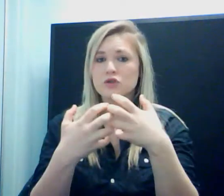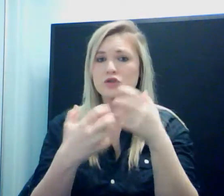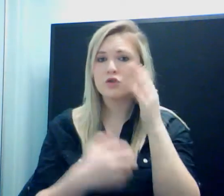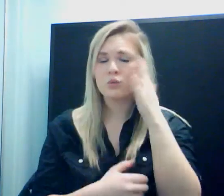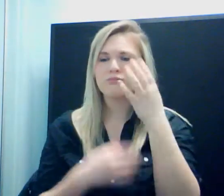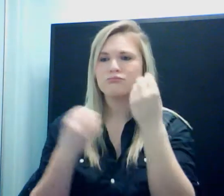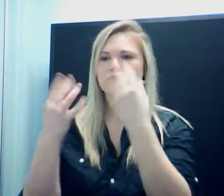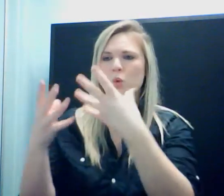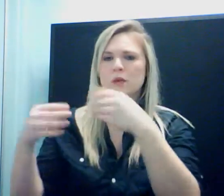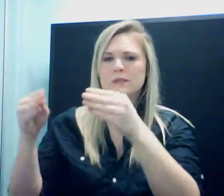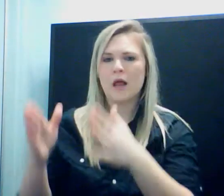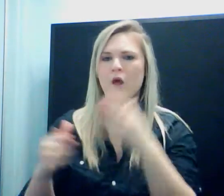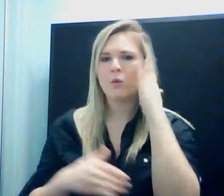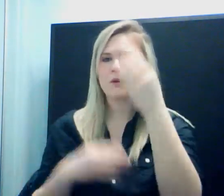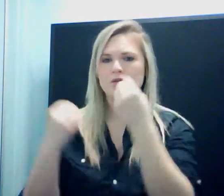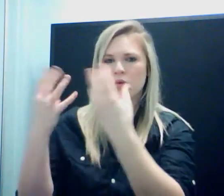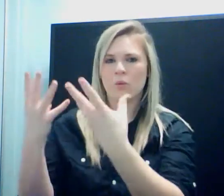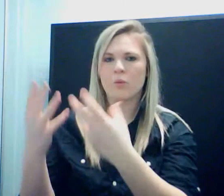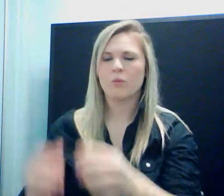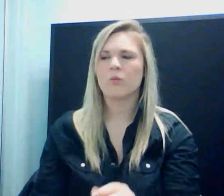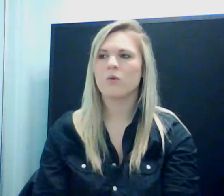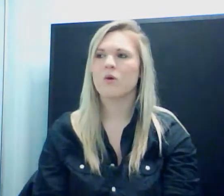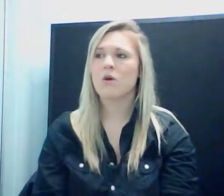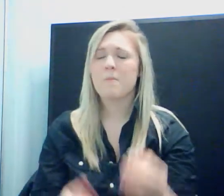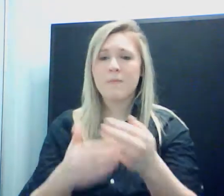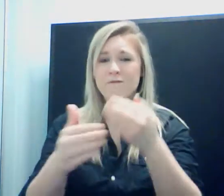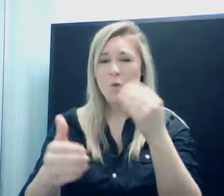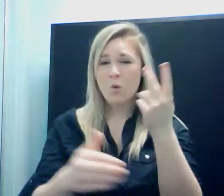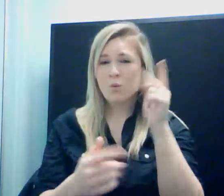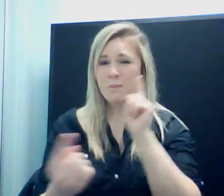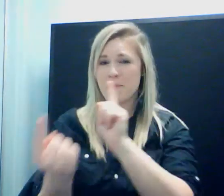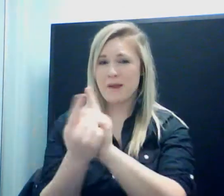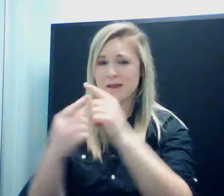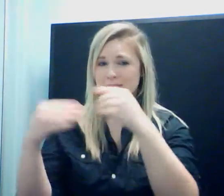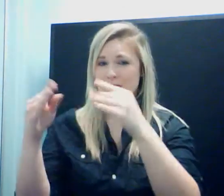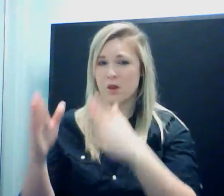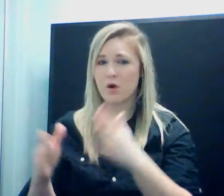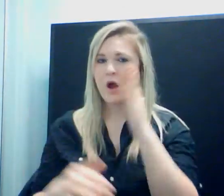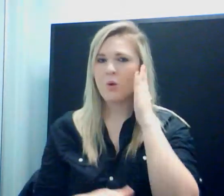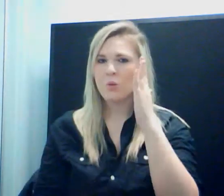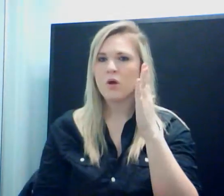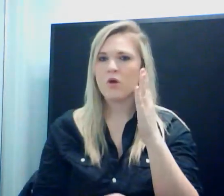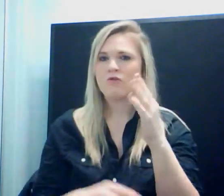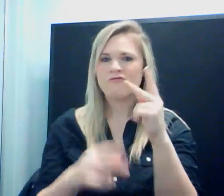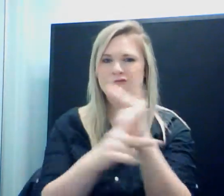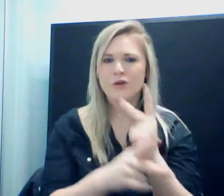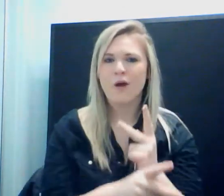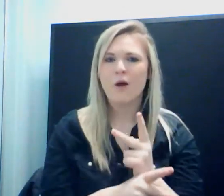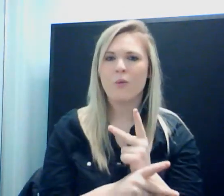And before we show the seller, I'll even work out the formula that's needed under the kind of loan we're going to be looking at.